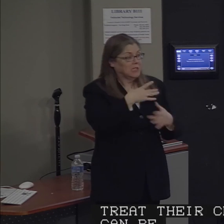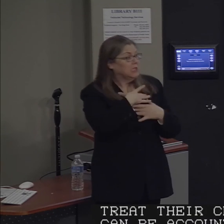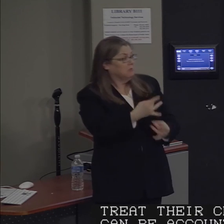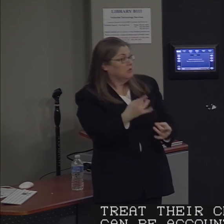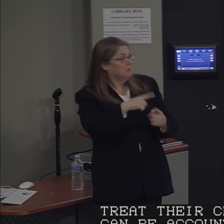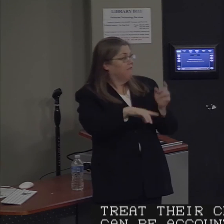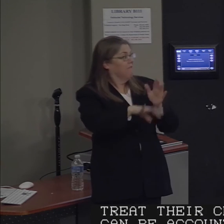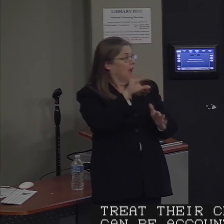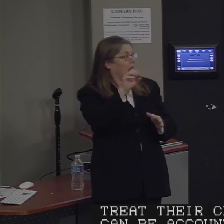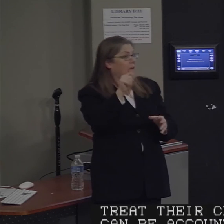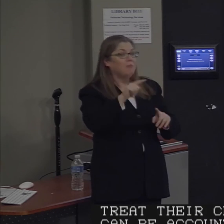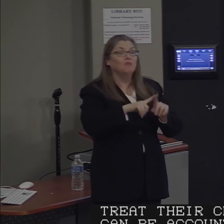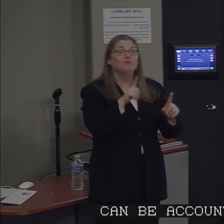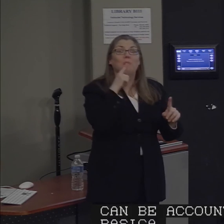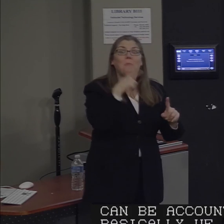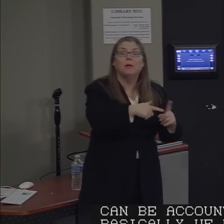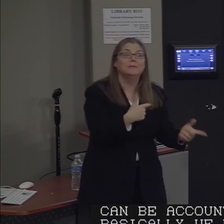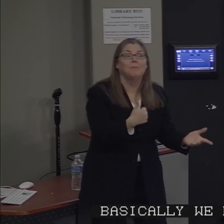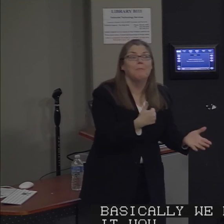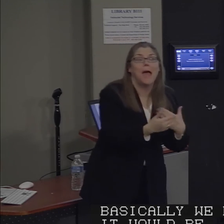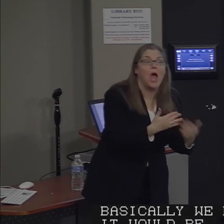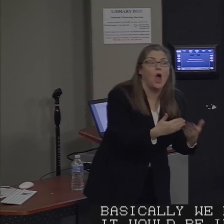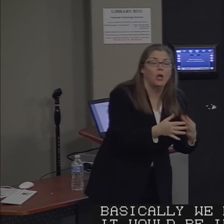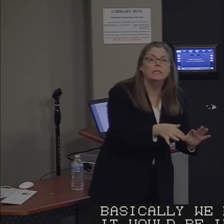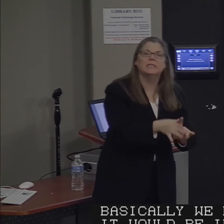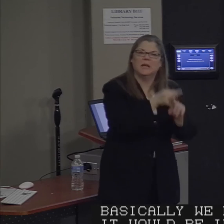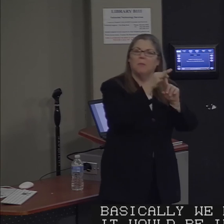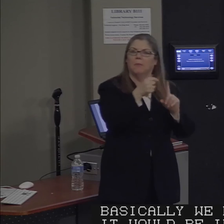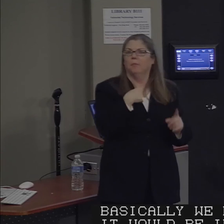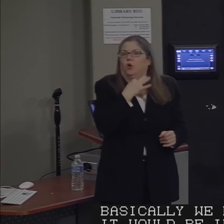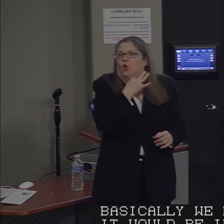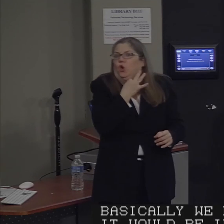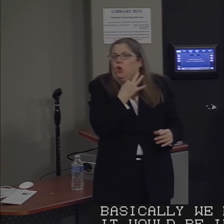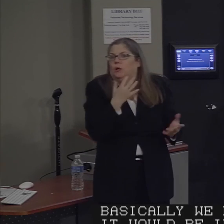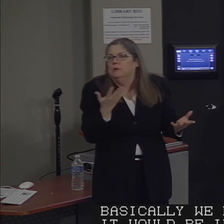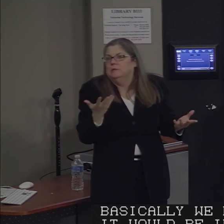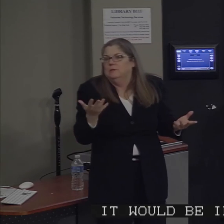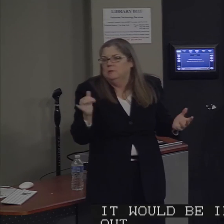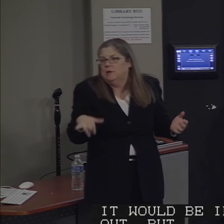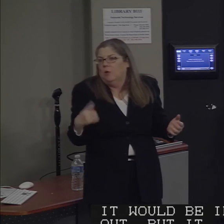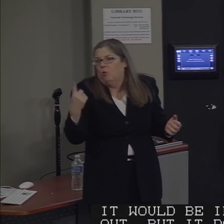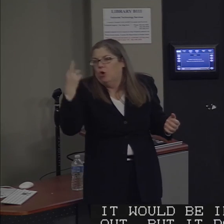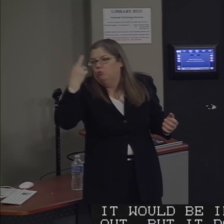But it doesn't really matter, except we're curious. That's my answer.